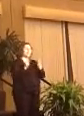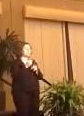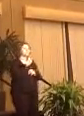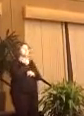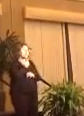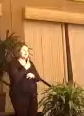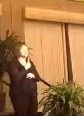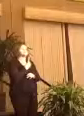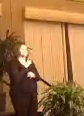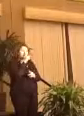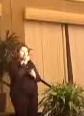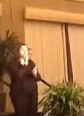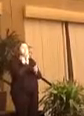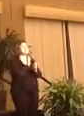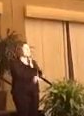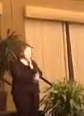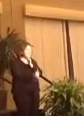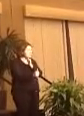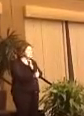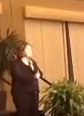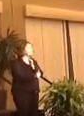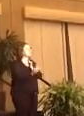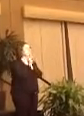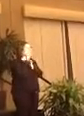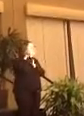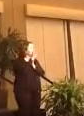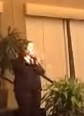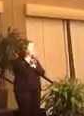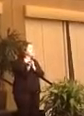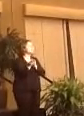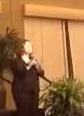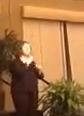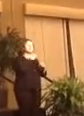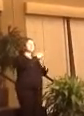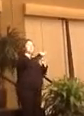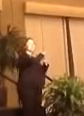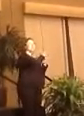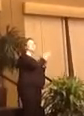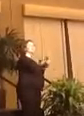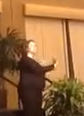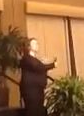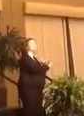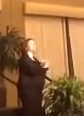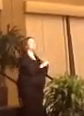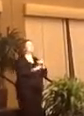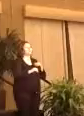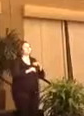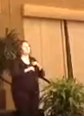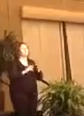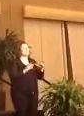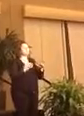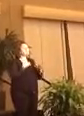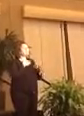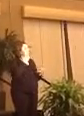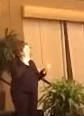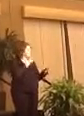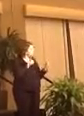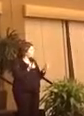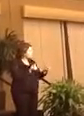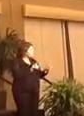really nasty stuff, and they say really good stuff too. And so the trick, I think, is